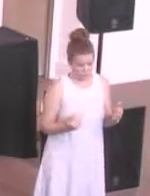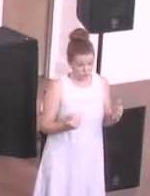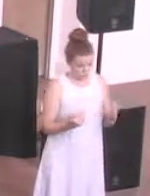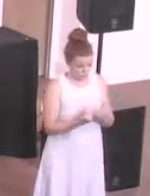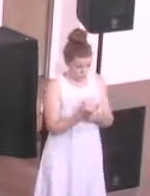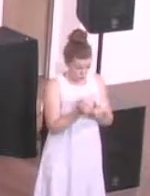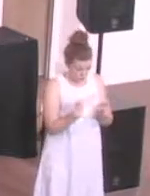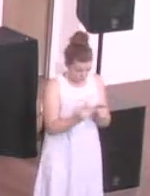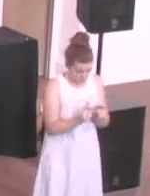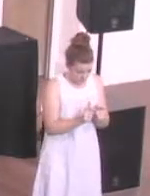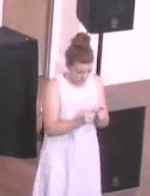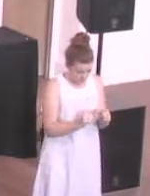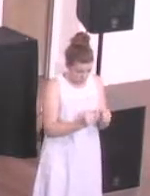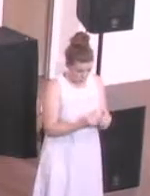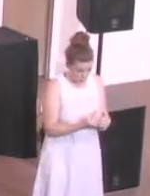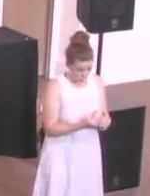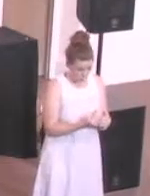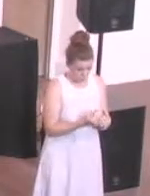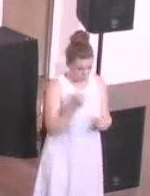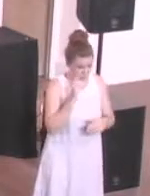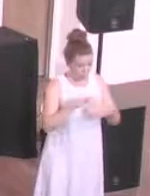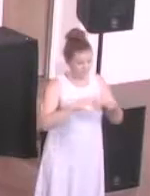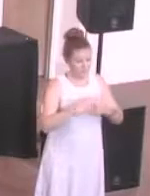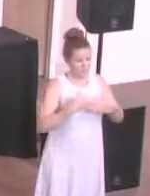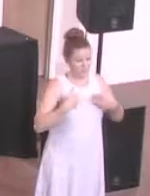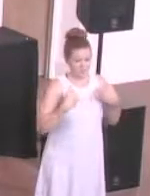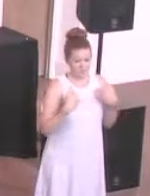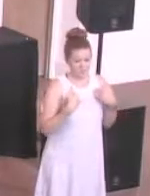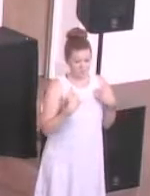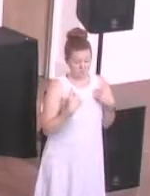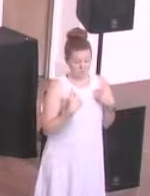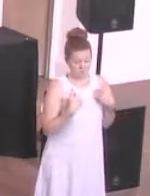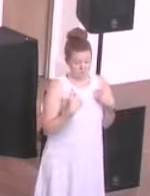small group for all the youngsters.